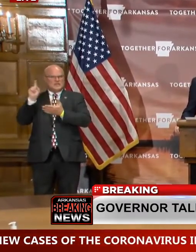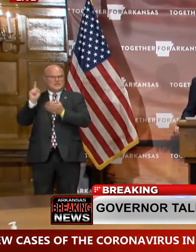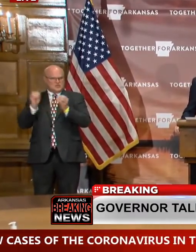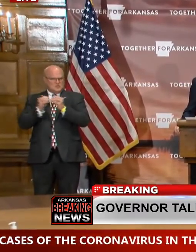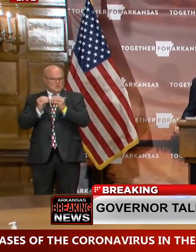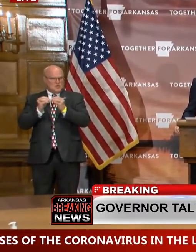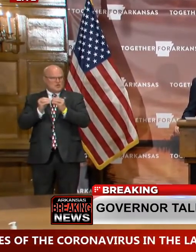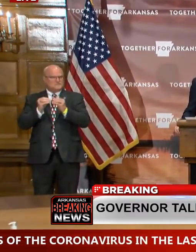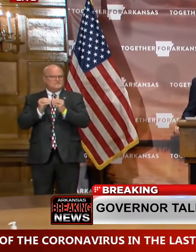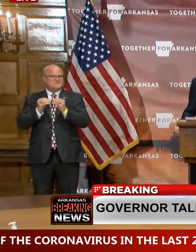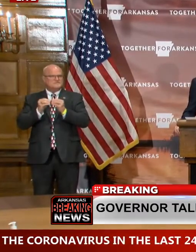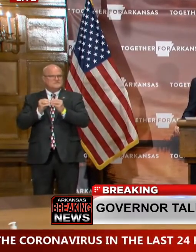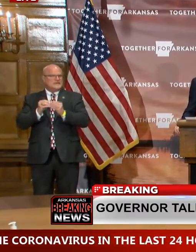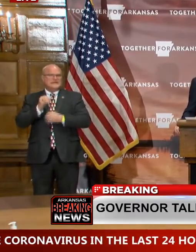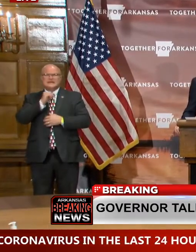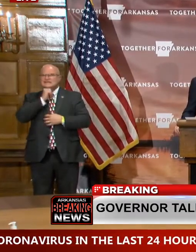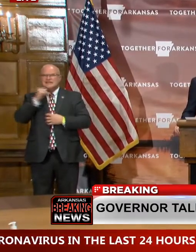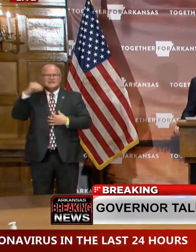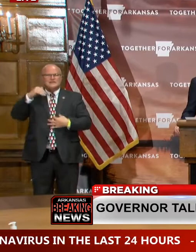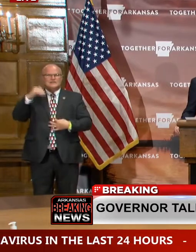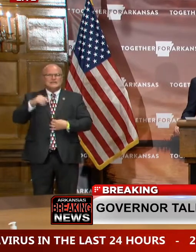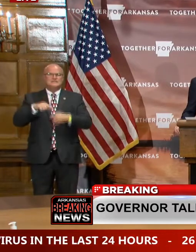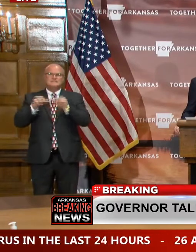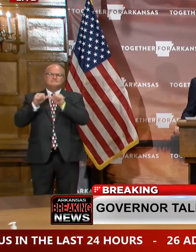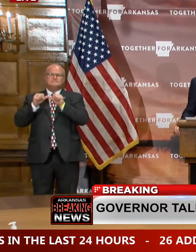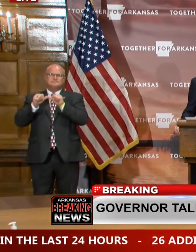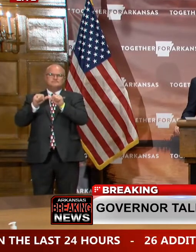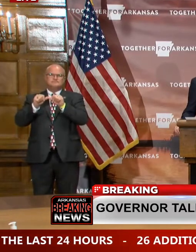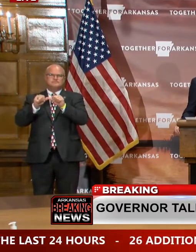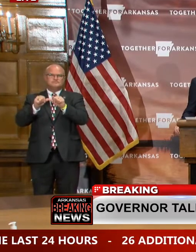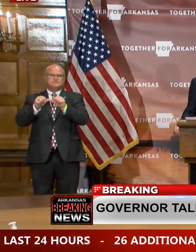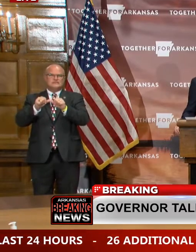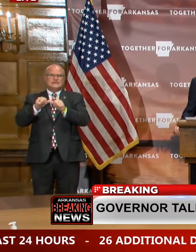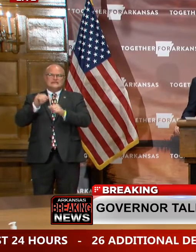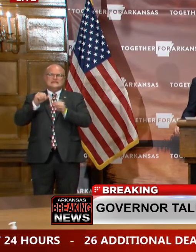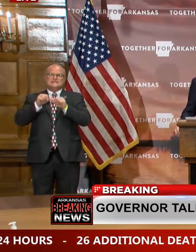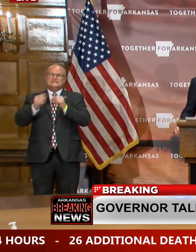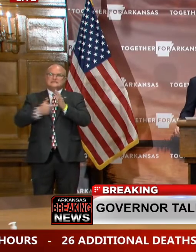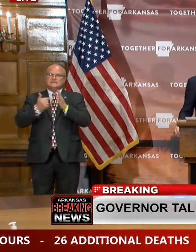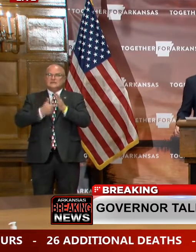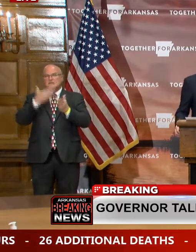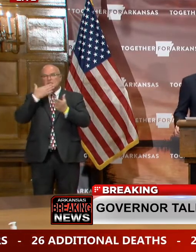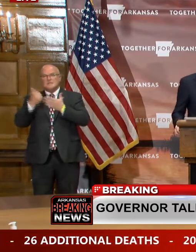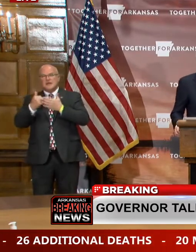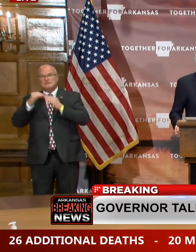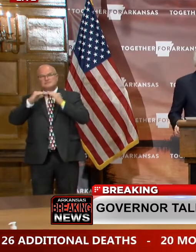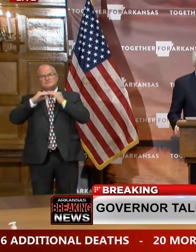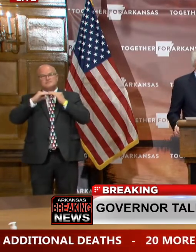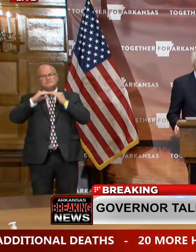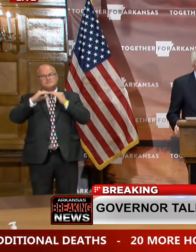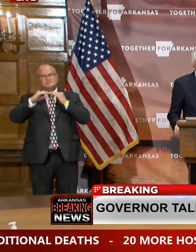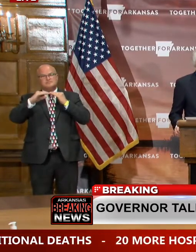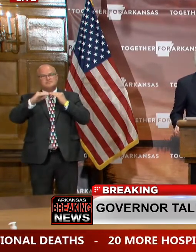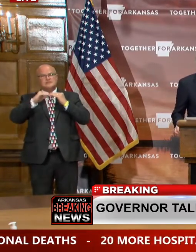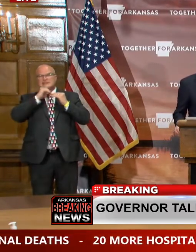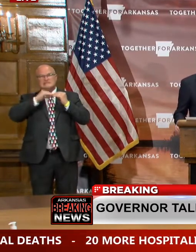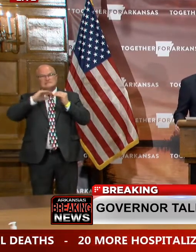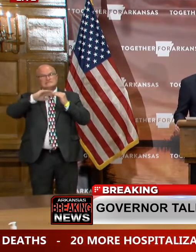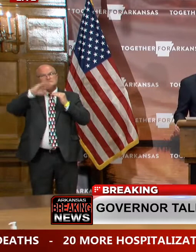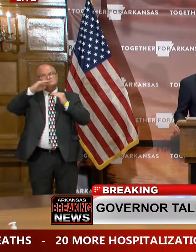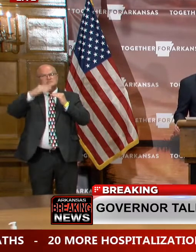more, not going down, but steady, and sometimes steady is helpful news, at least when it comes to